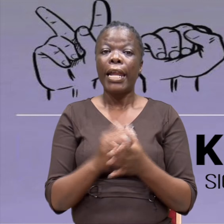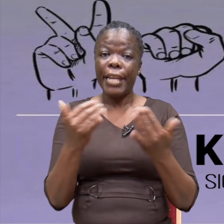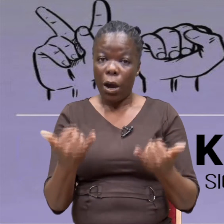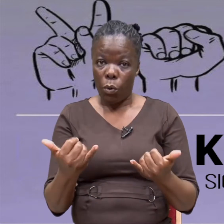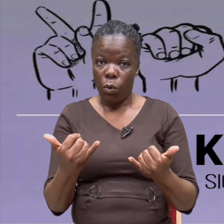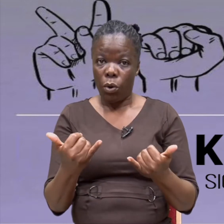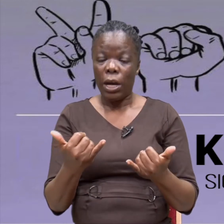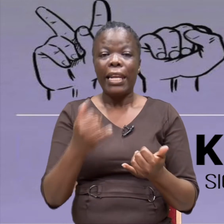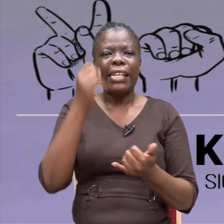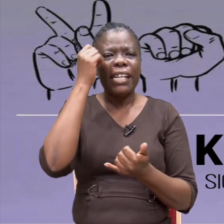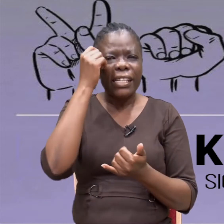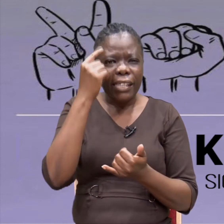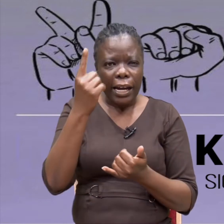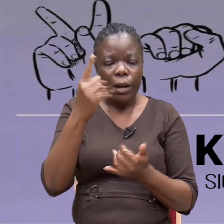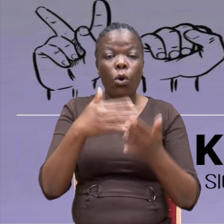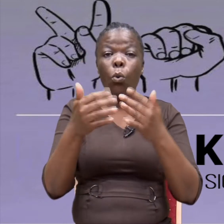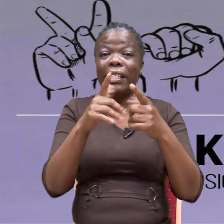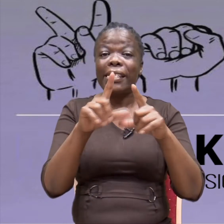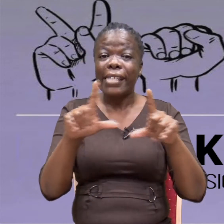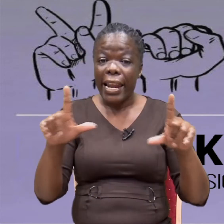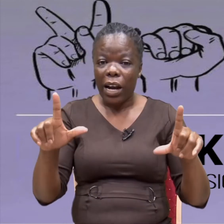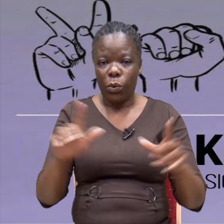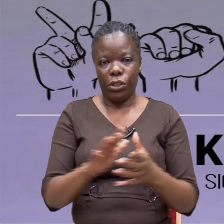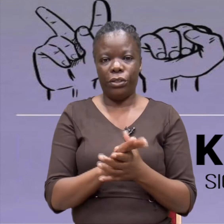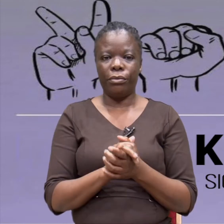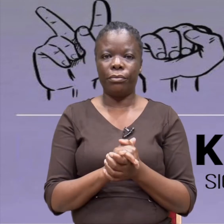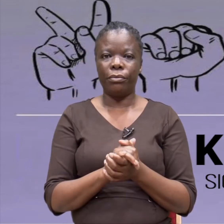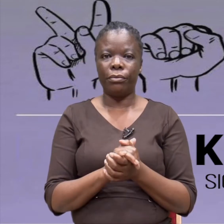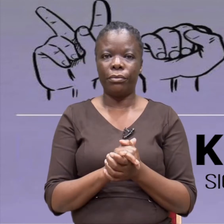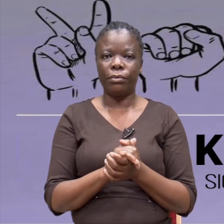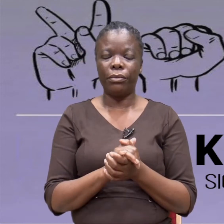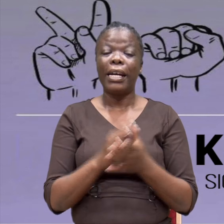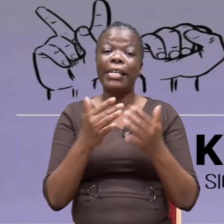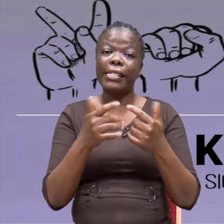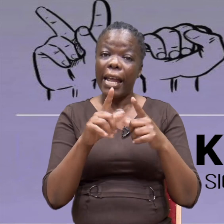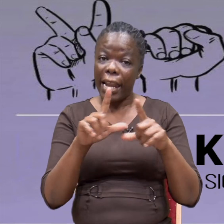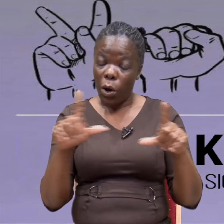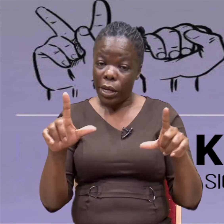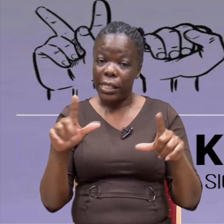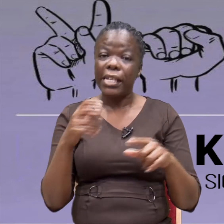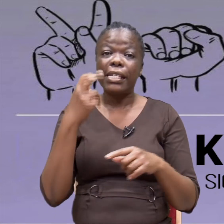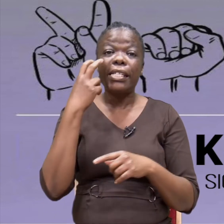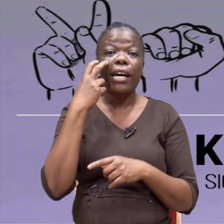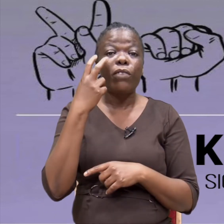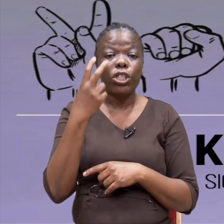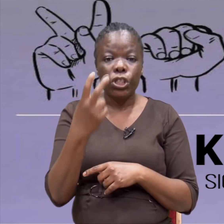Now, let us understand what is sign language. Sign language is a visual,